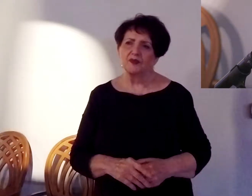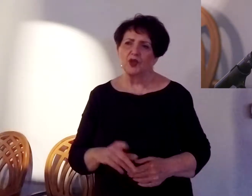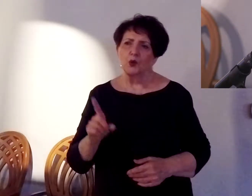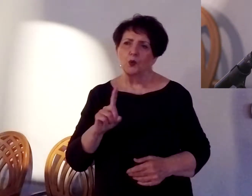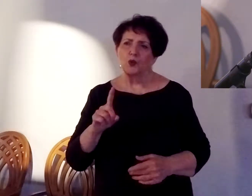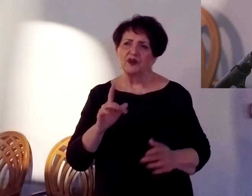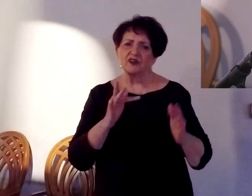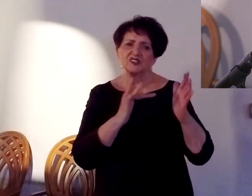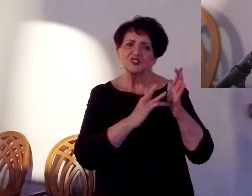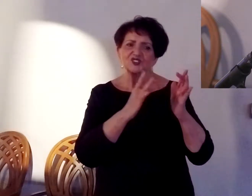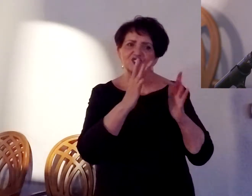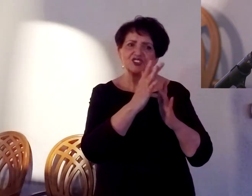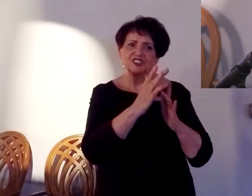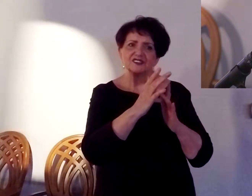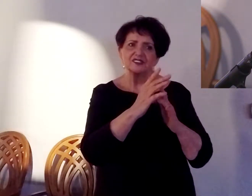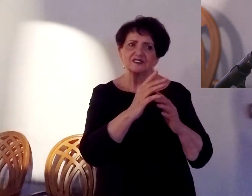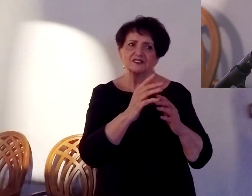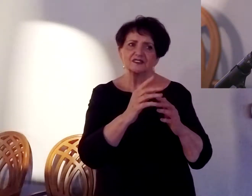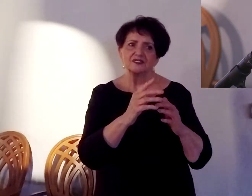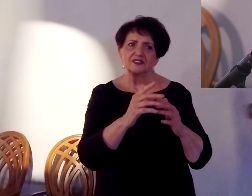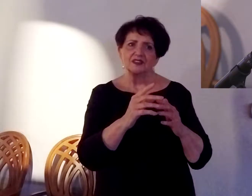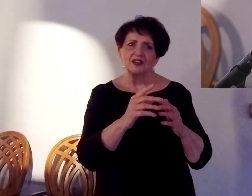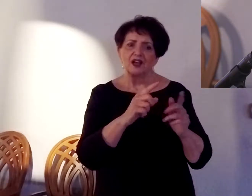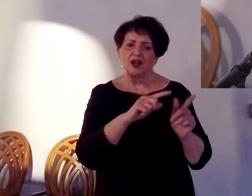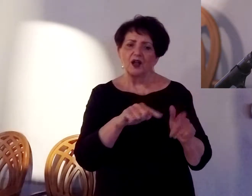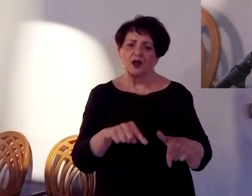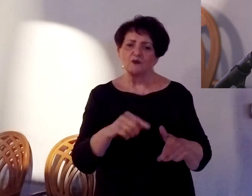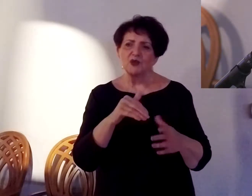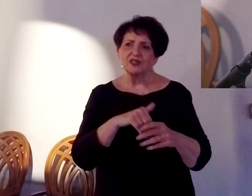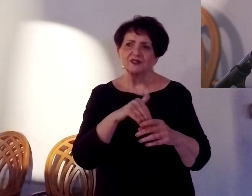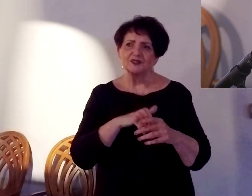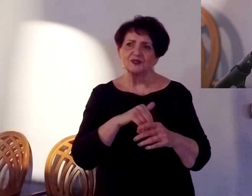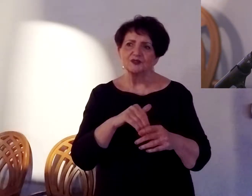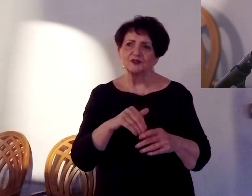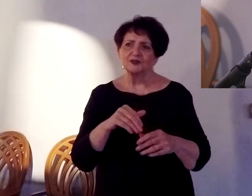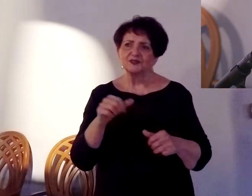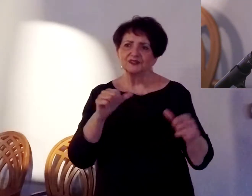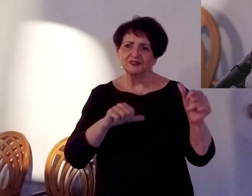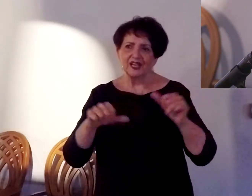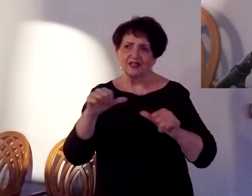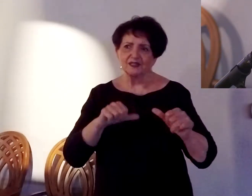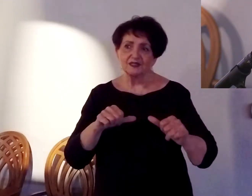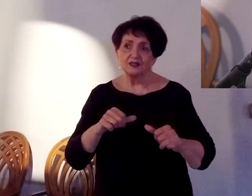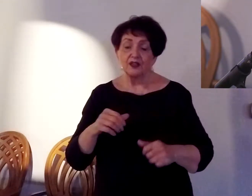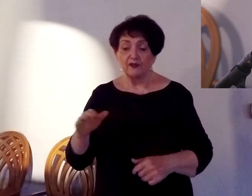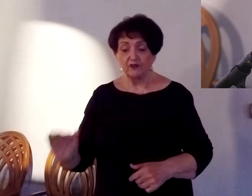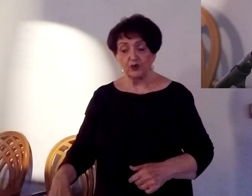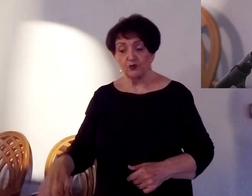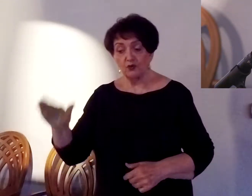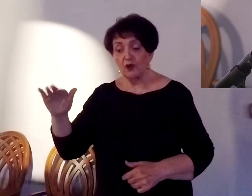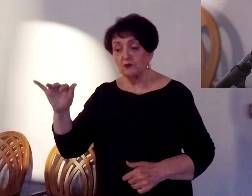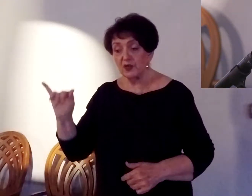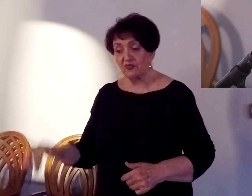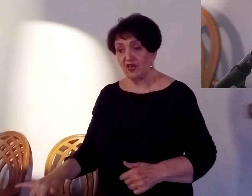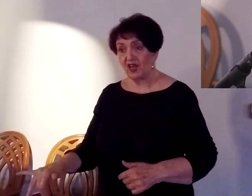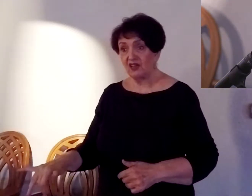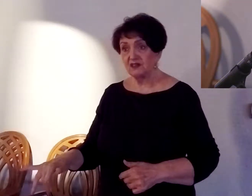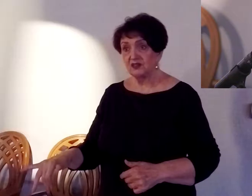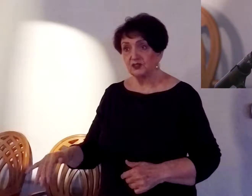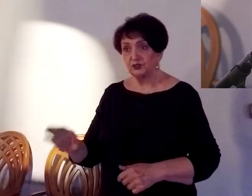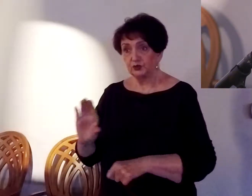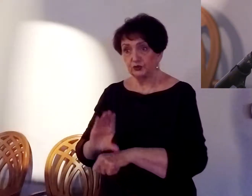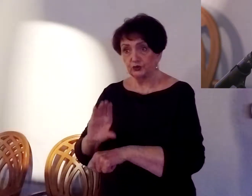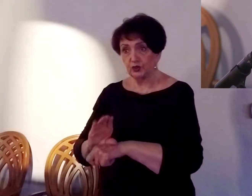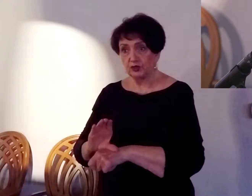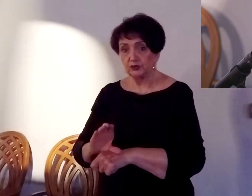fall in this? And so it's like, of course, when you're raised in that particular denomination, it's like Jesus is your